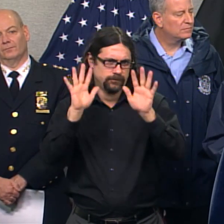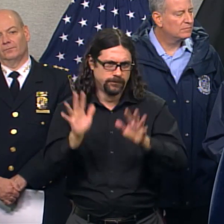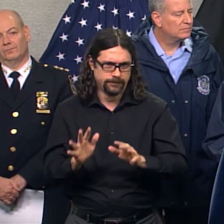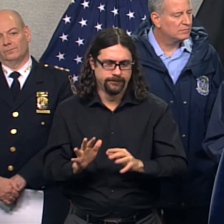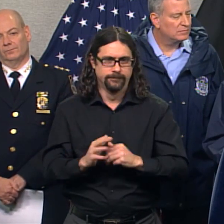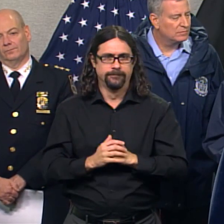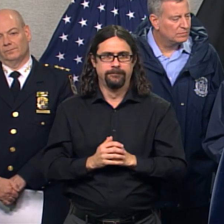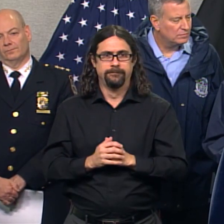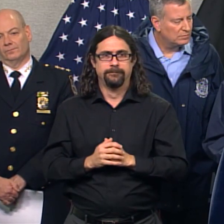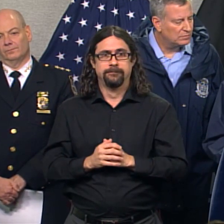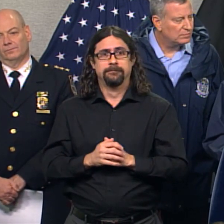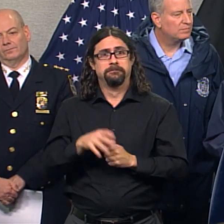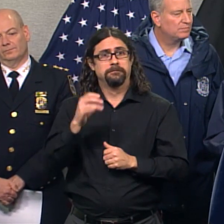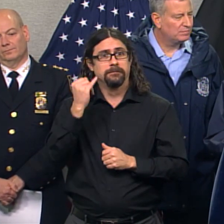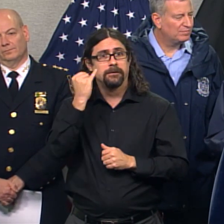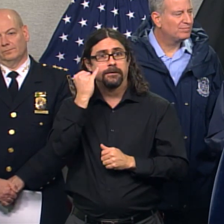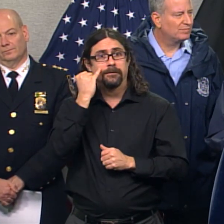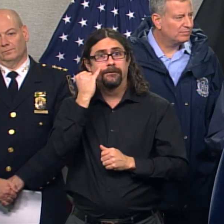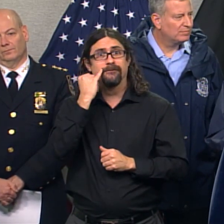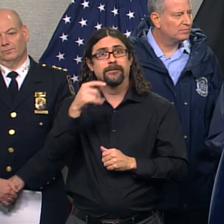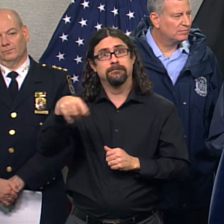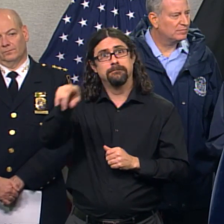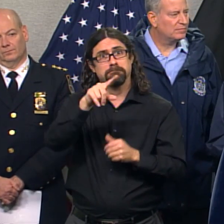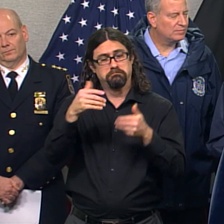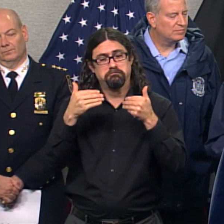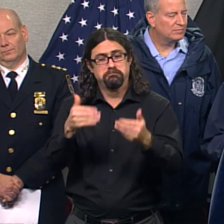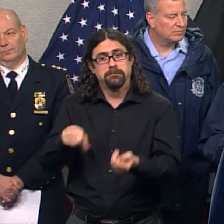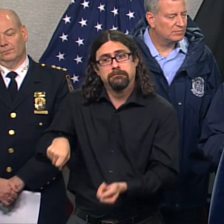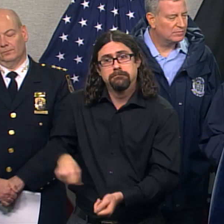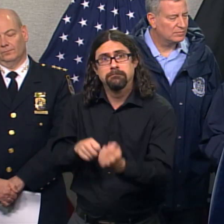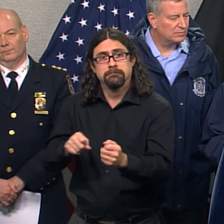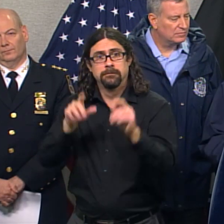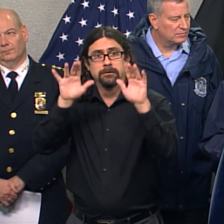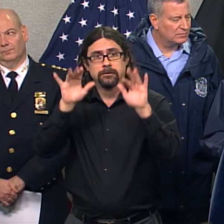out, dress warmly, and always take breaks.